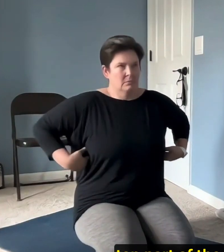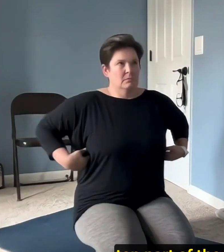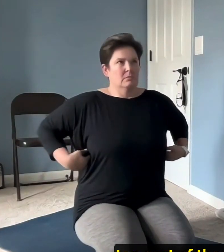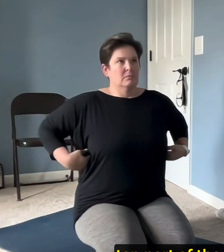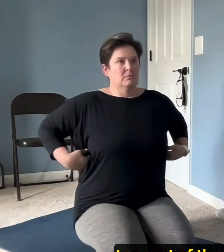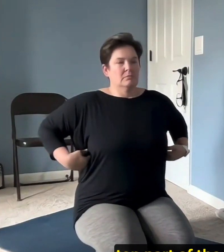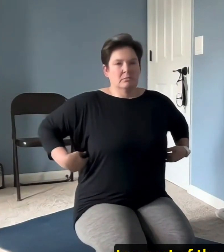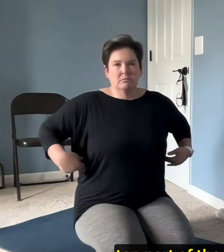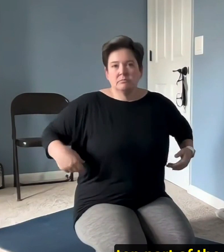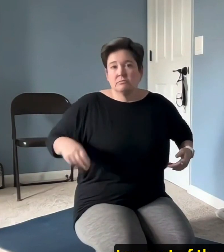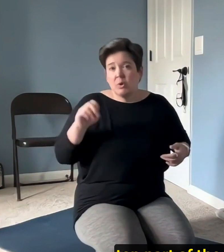upper body,